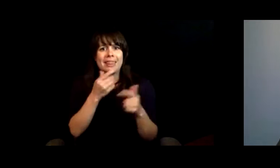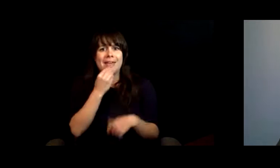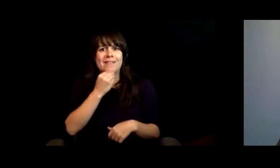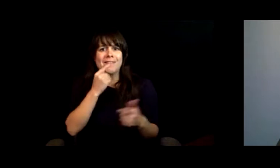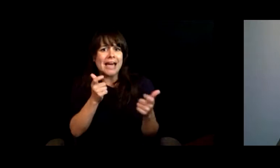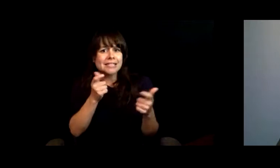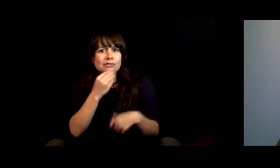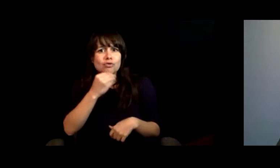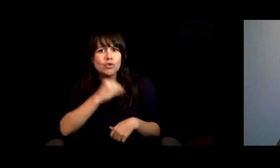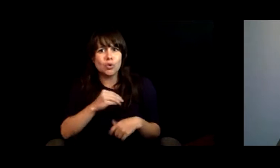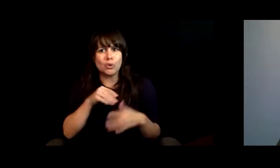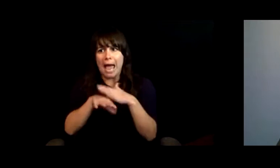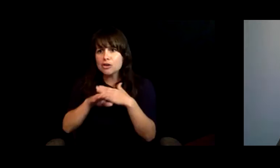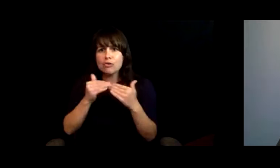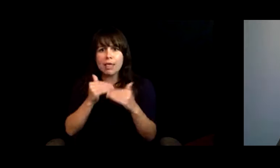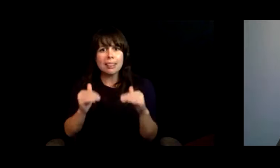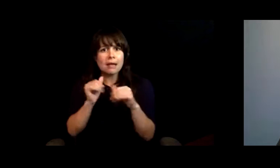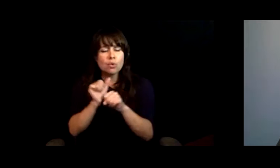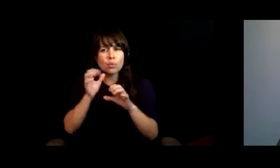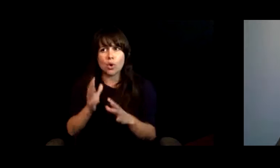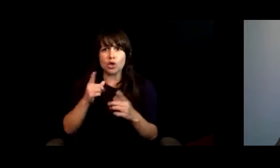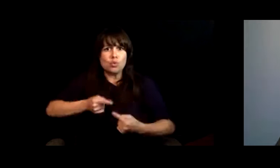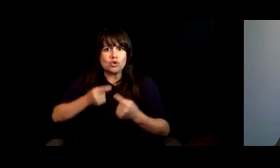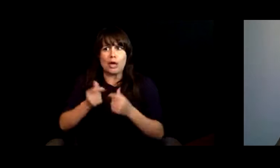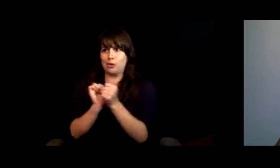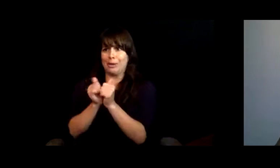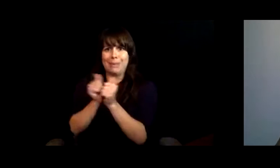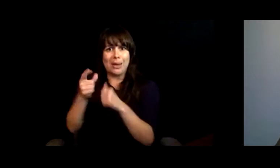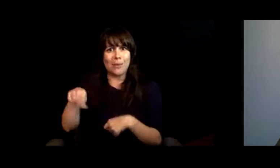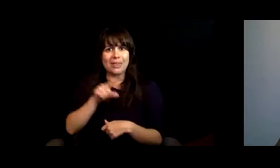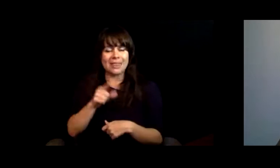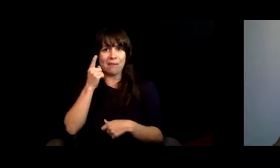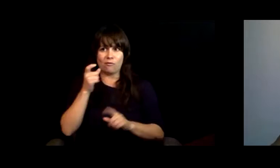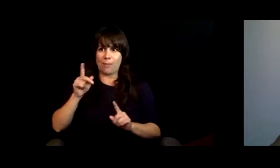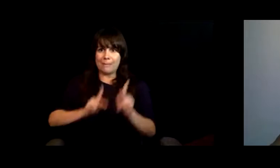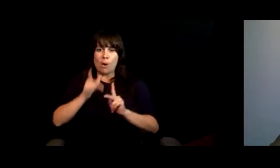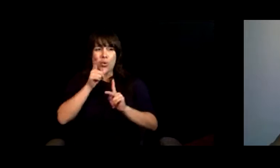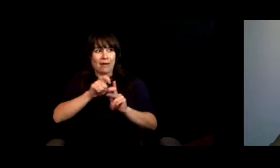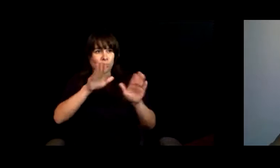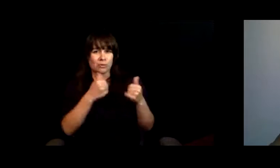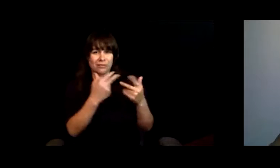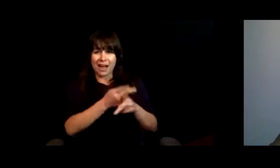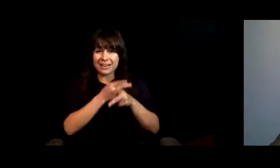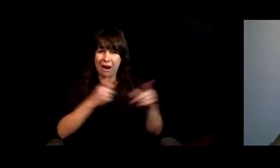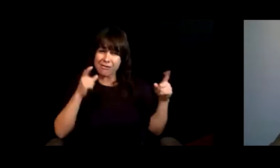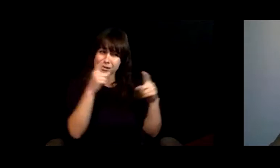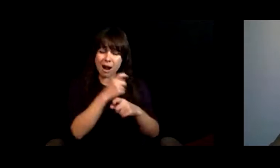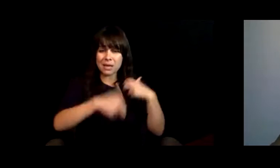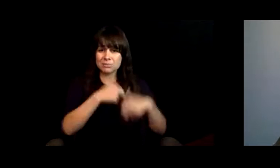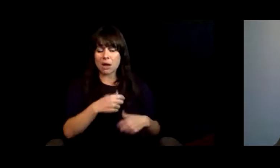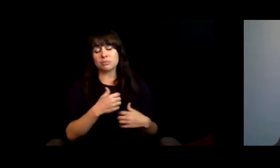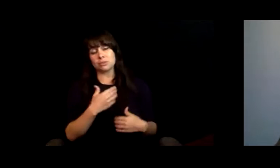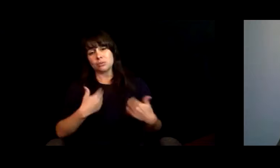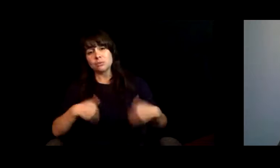workers, for folks who we need to do real good caregiving and complex problem solving. So what do we do to address this incredibly critical need